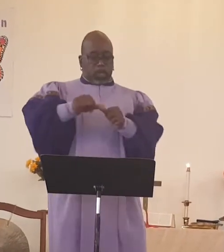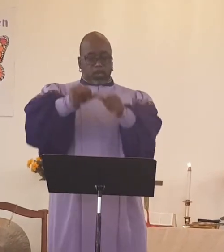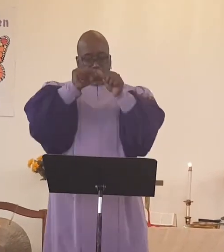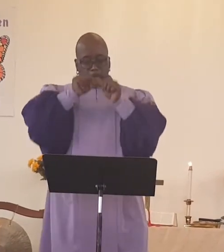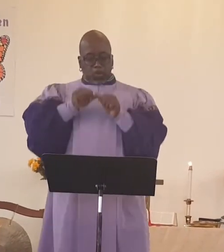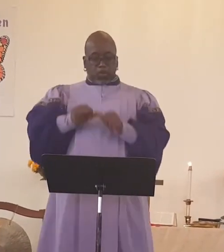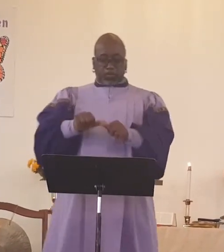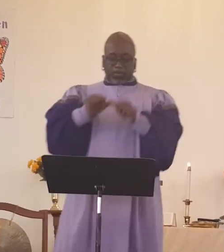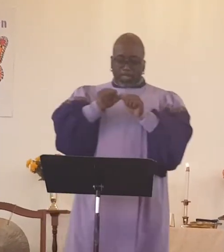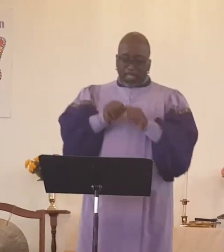Continue.